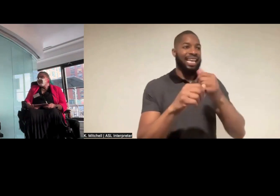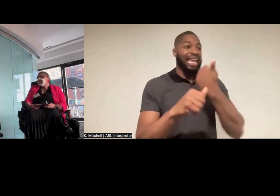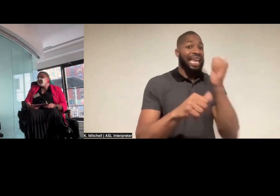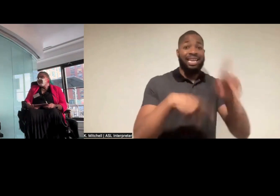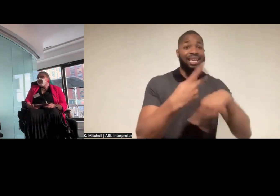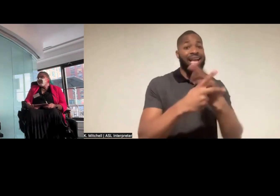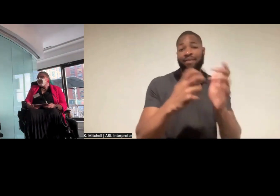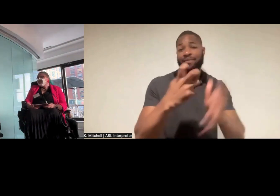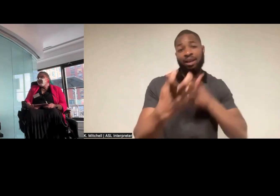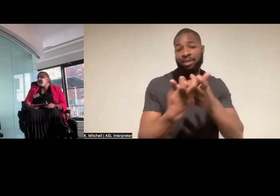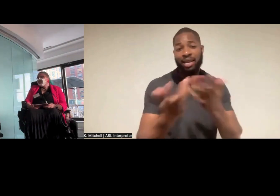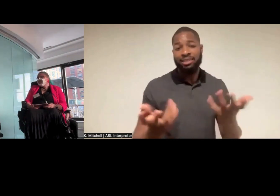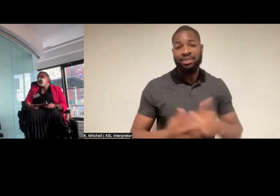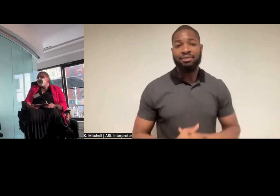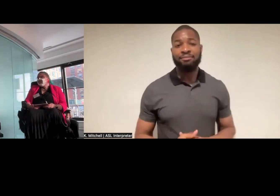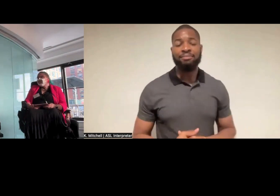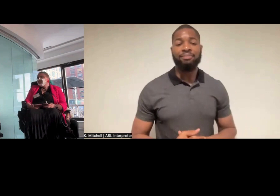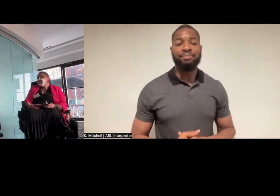so I think,